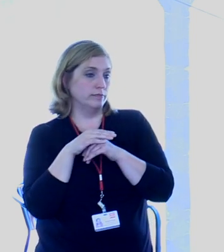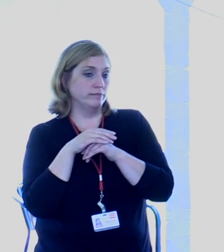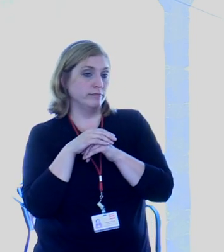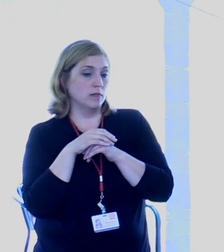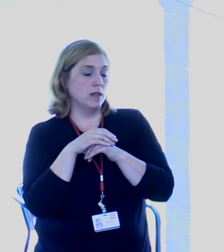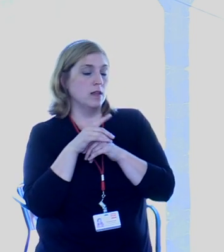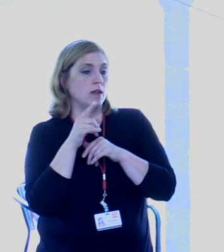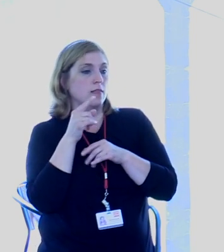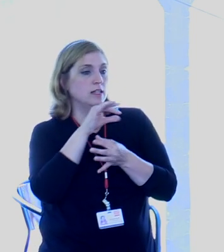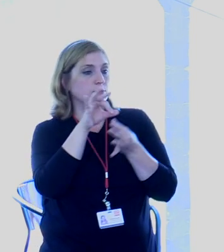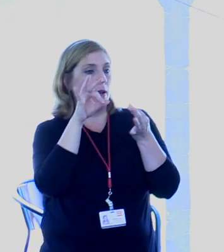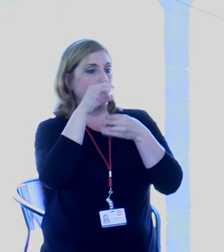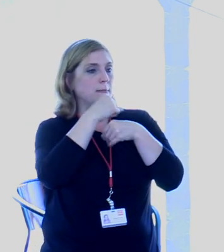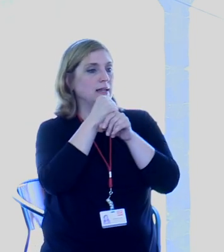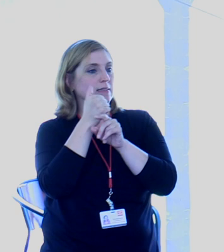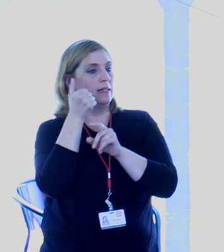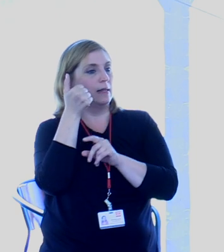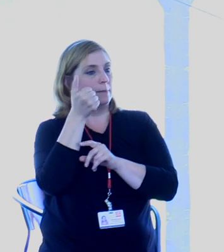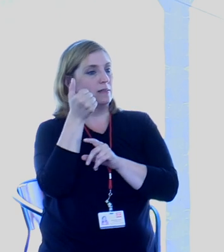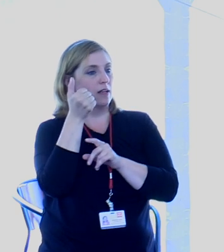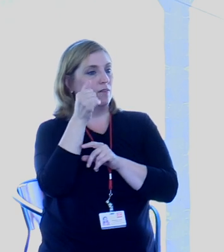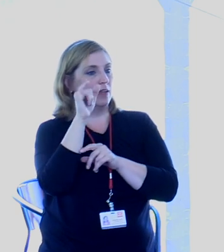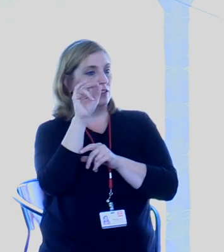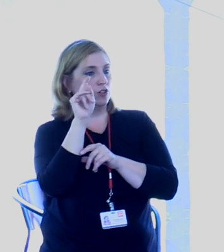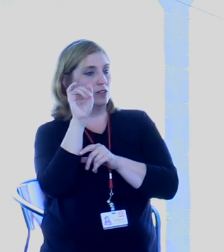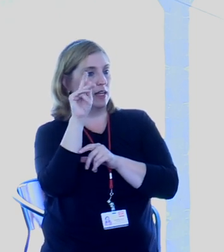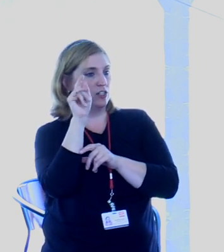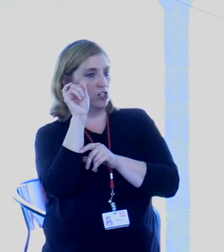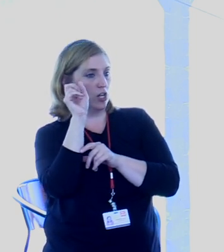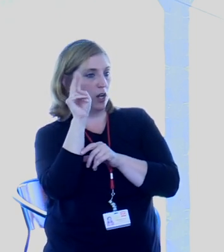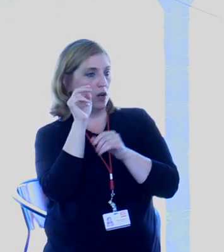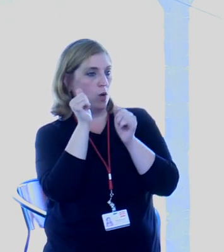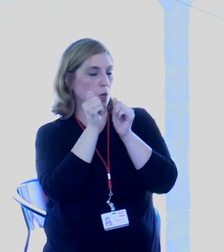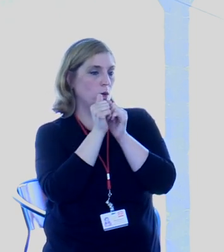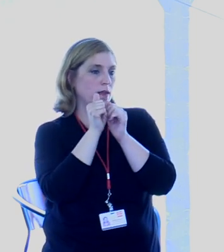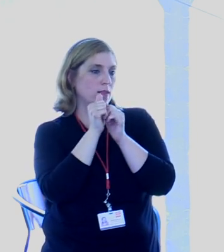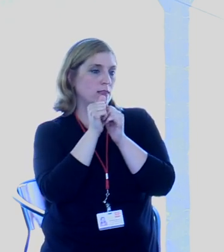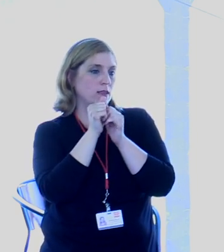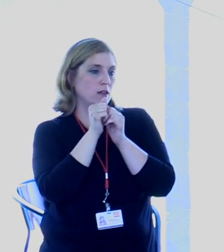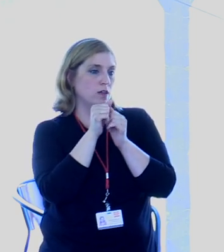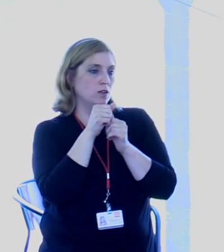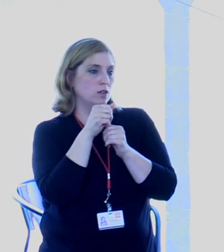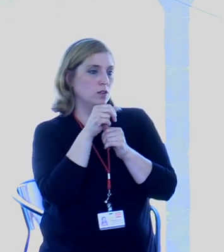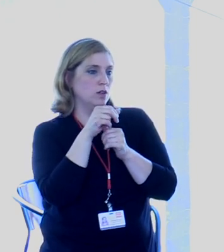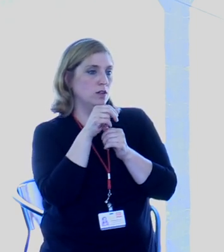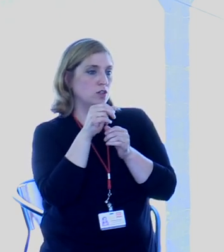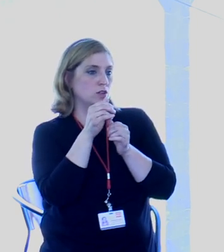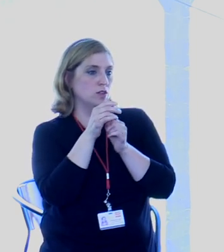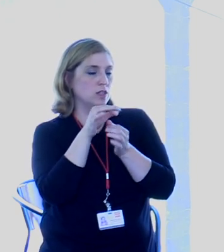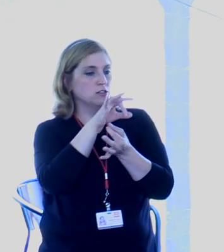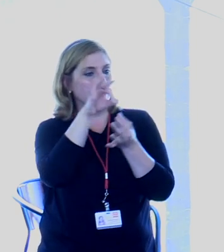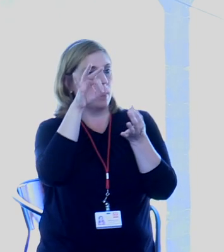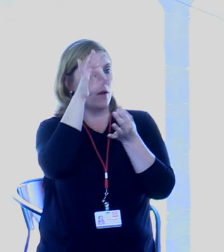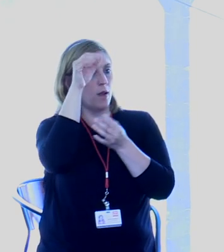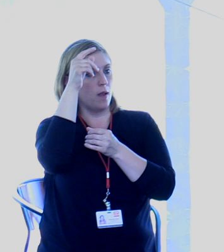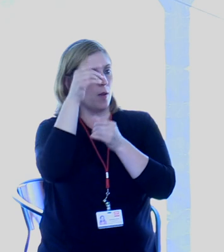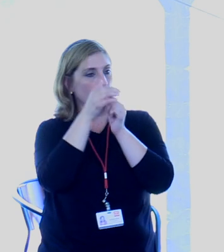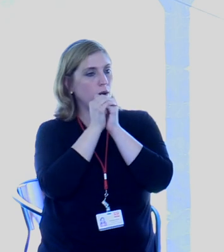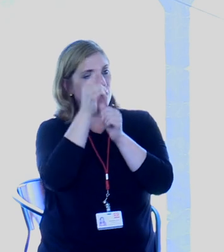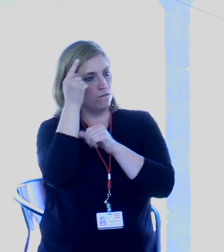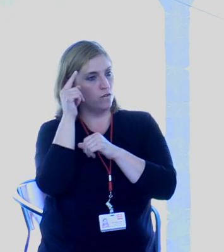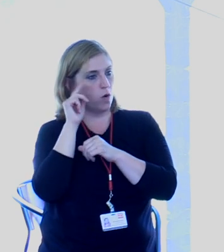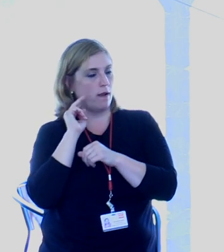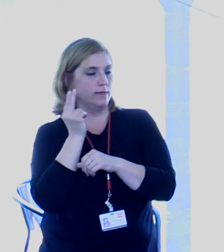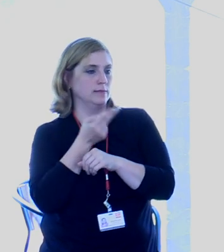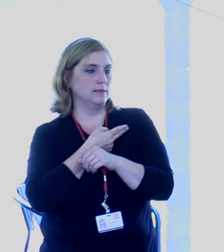But the Spirit himself makes intercession, okay, with unutterable groanings. The Spirit prays for us. Just as Solomon is put to